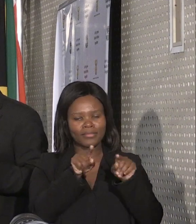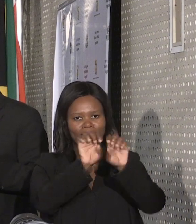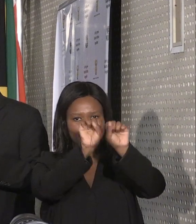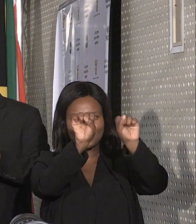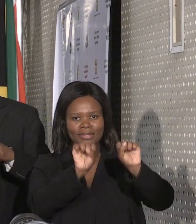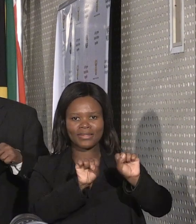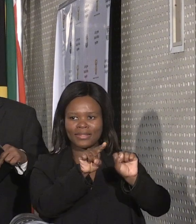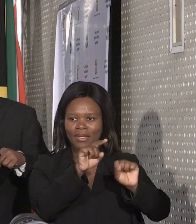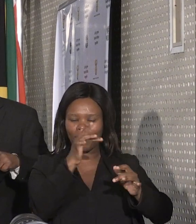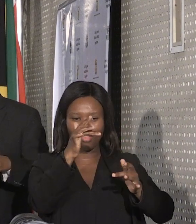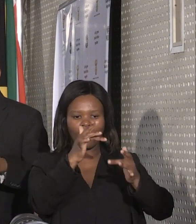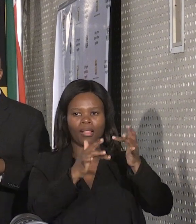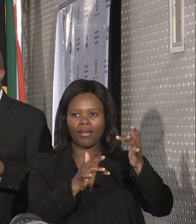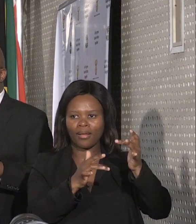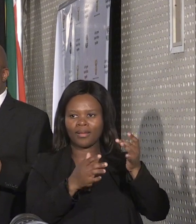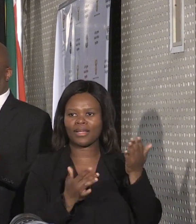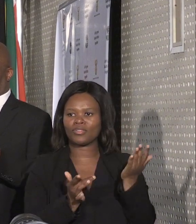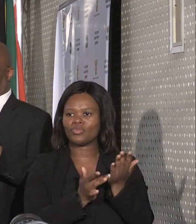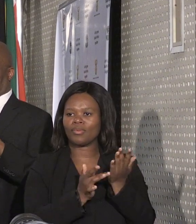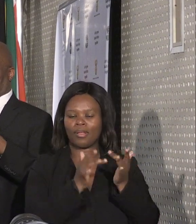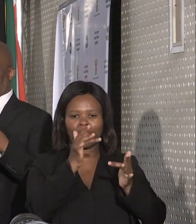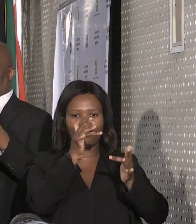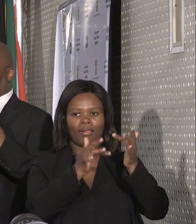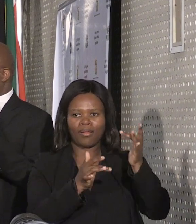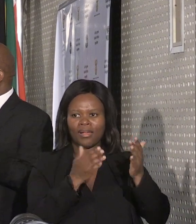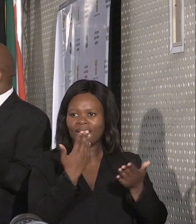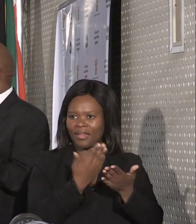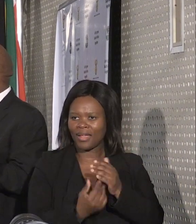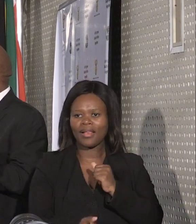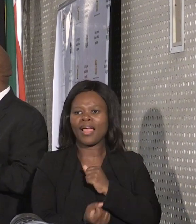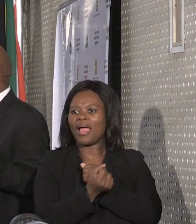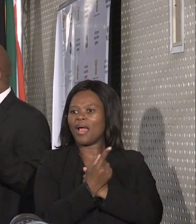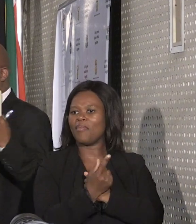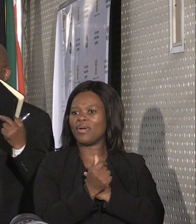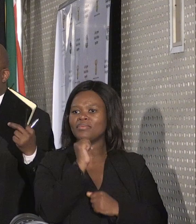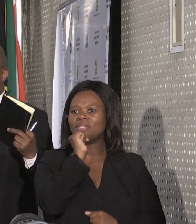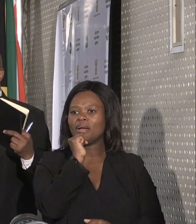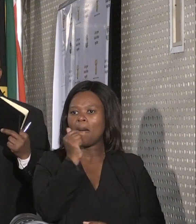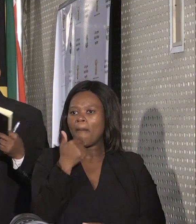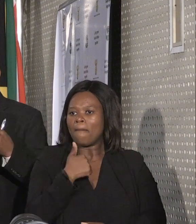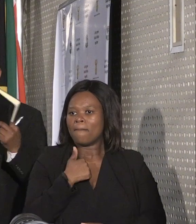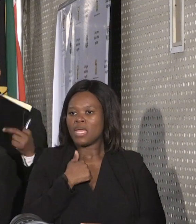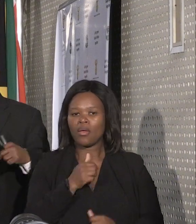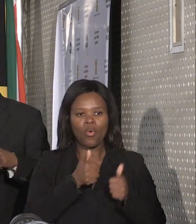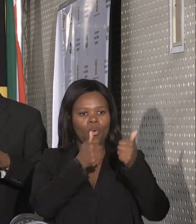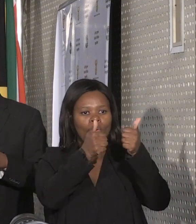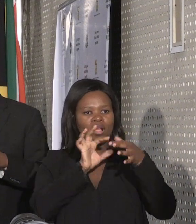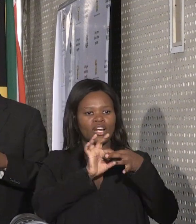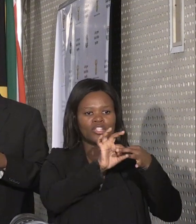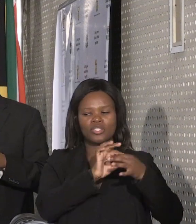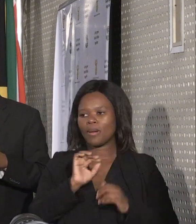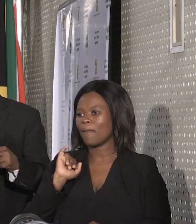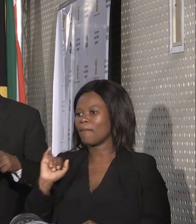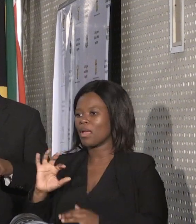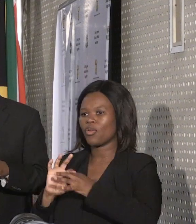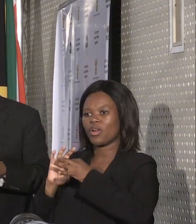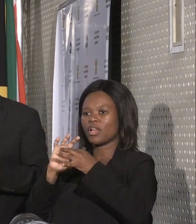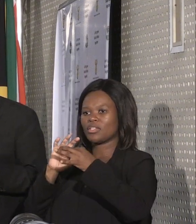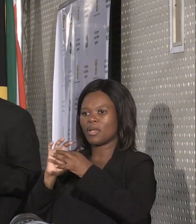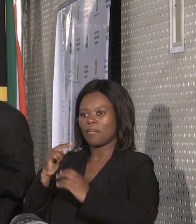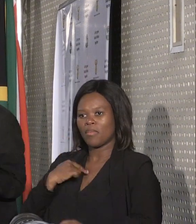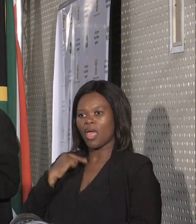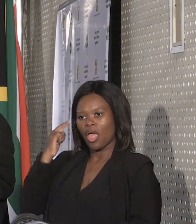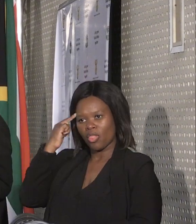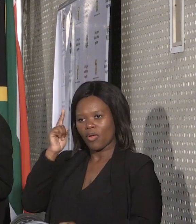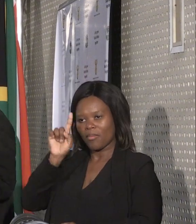to another. It would happen whether I was in good relationship or bad relationship with the board. There would be no relationship. I thought it is